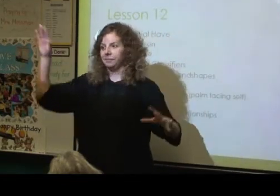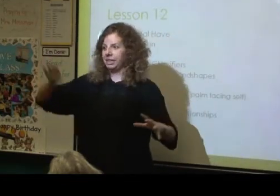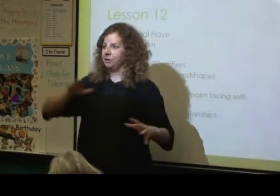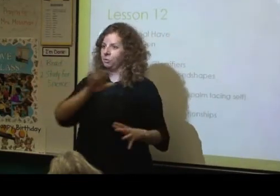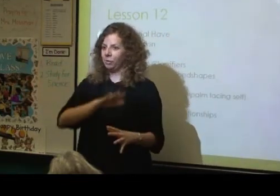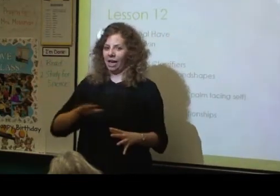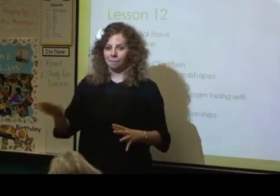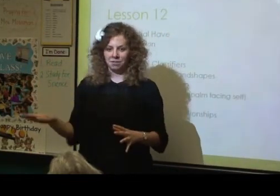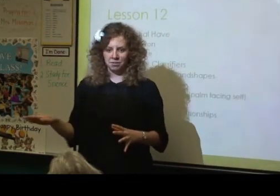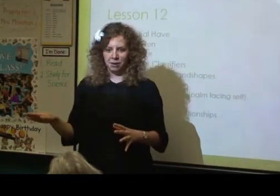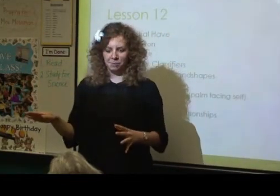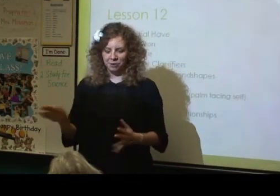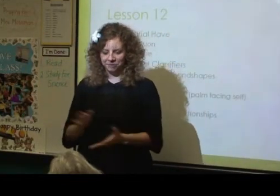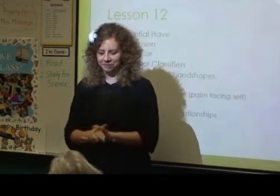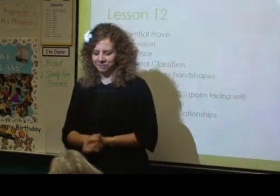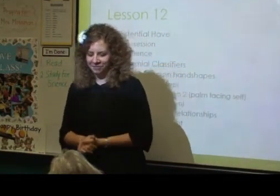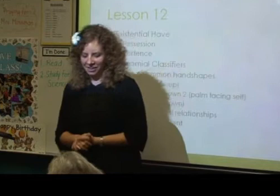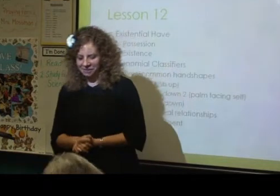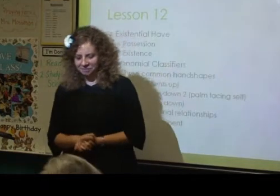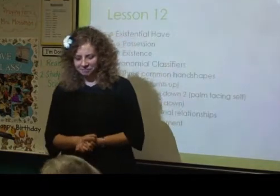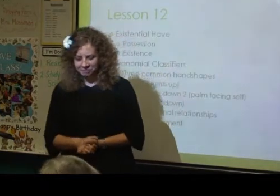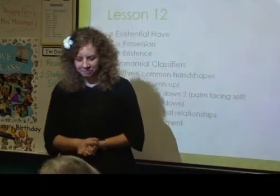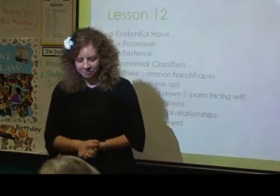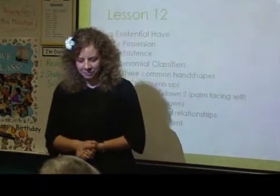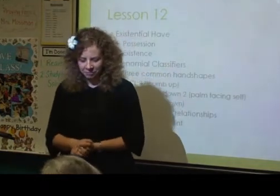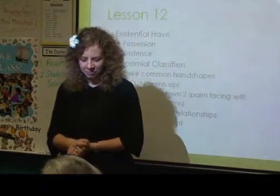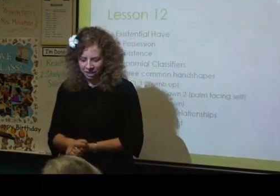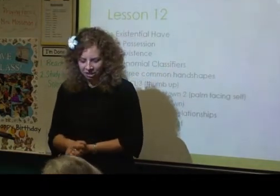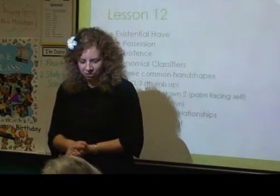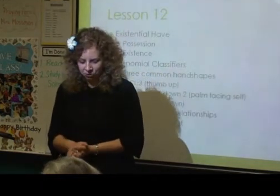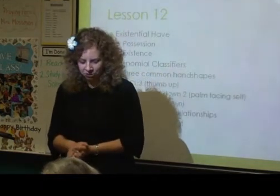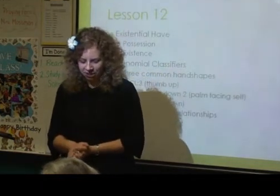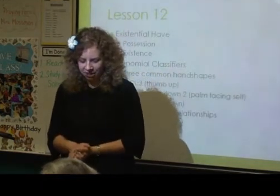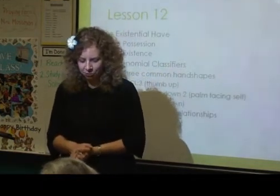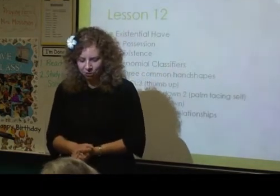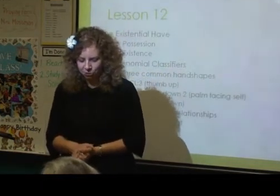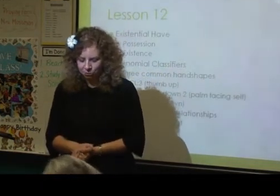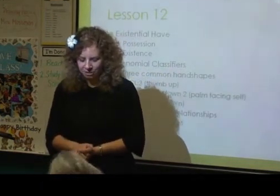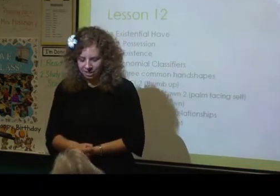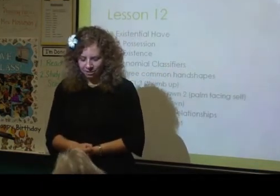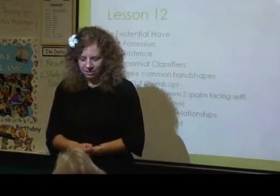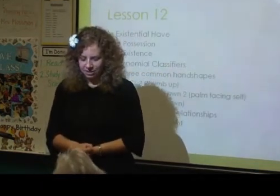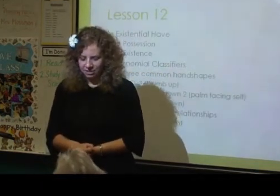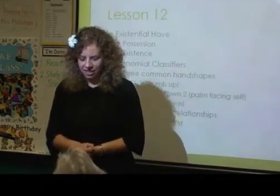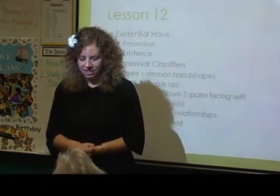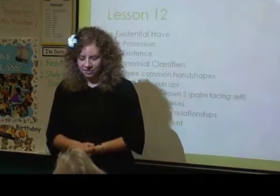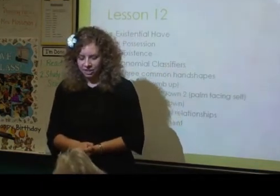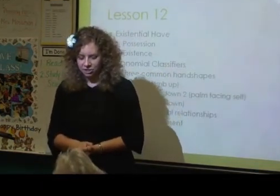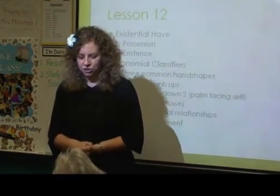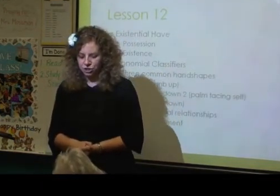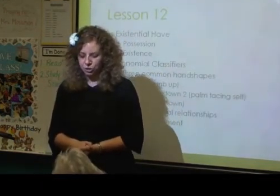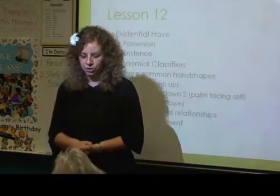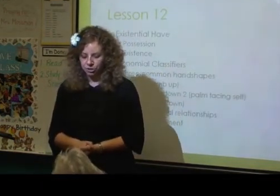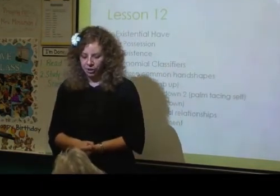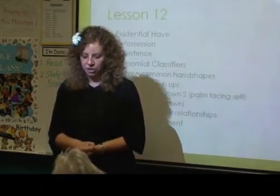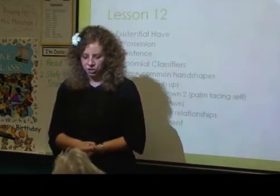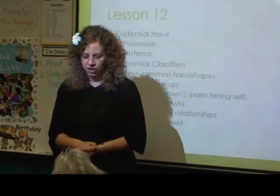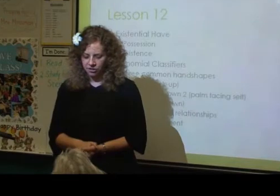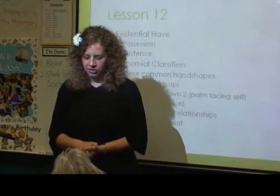me what happened in the paper. Okay? So it says, when used with nouns, these classifiers can show the location of the